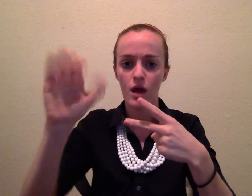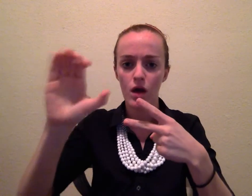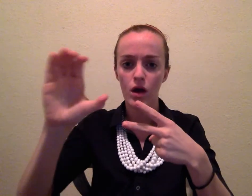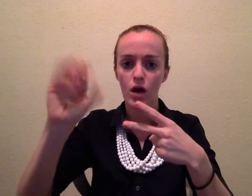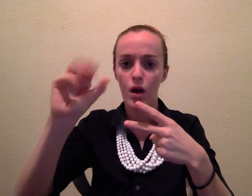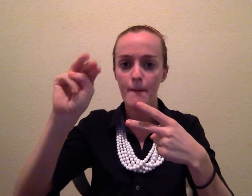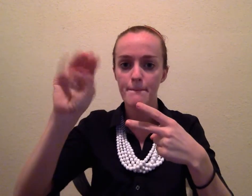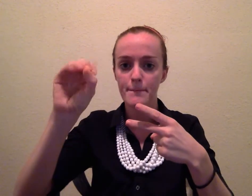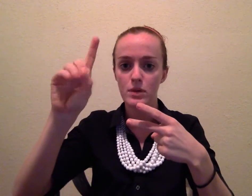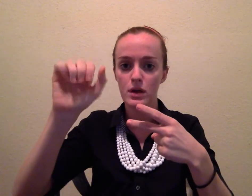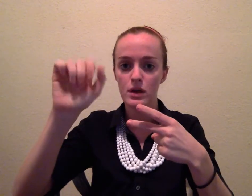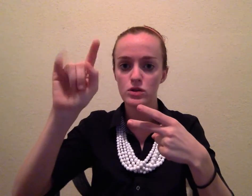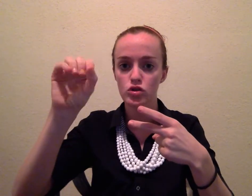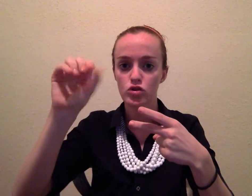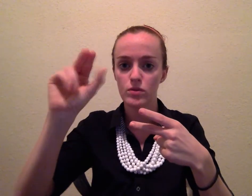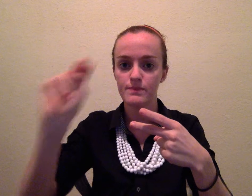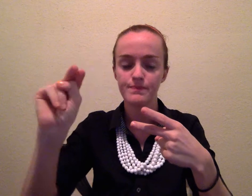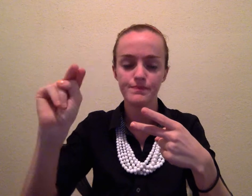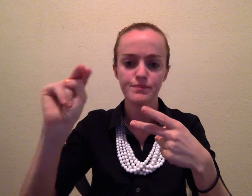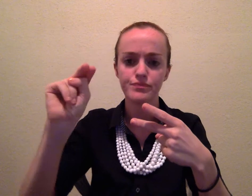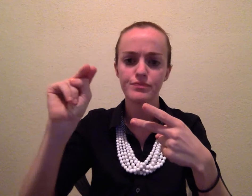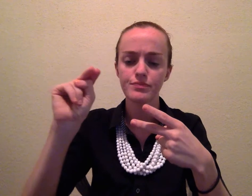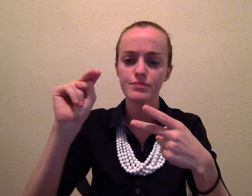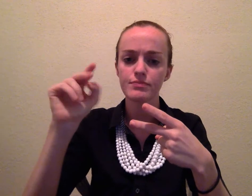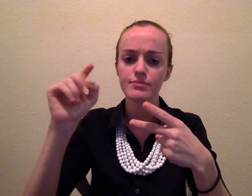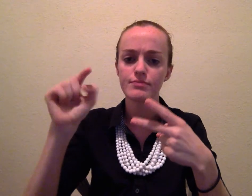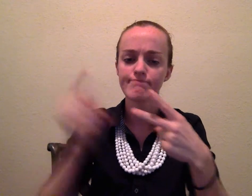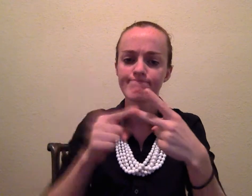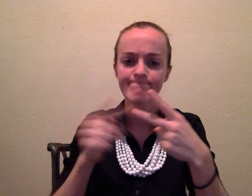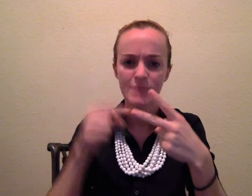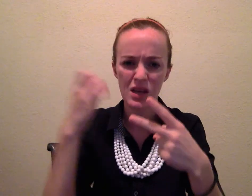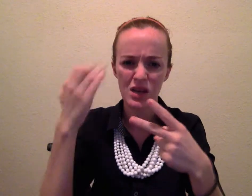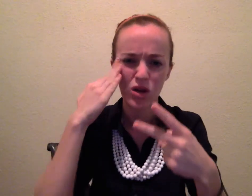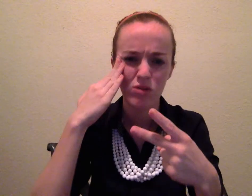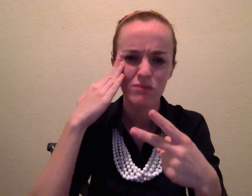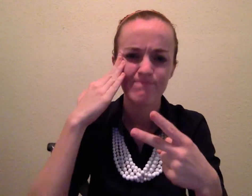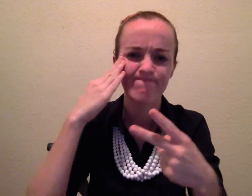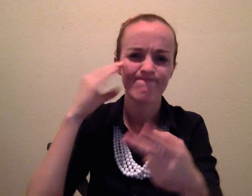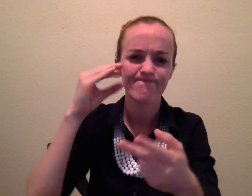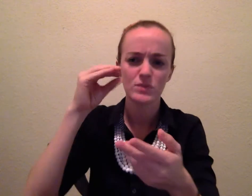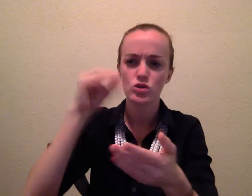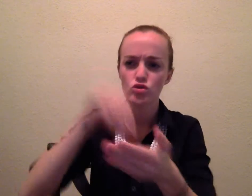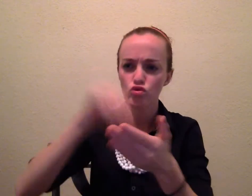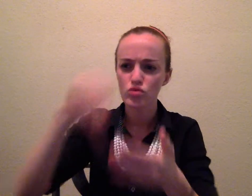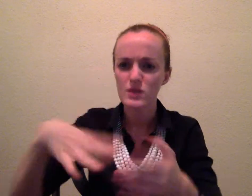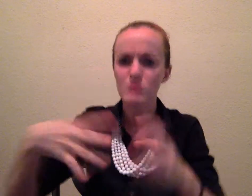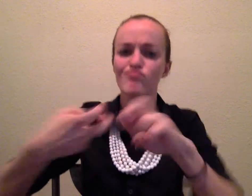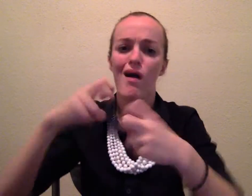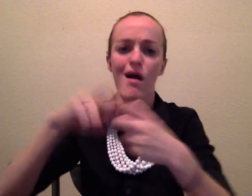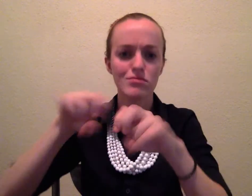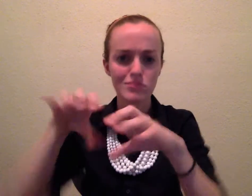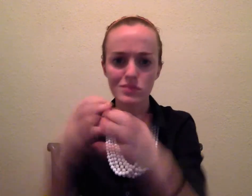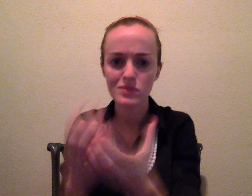office and they're not able to access a course or a building or a website, and our office puts accommodations in place so that they